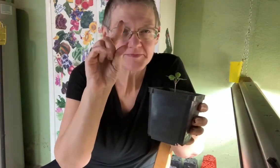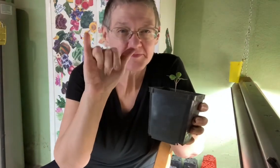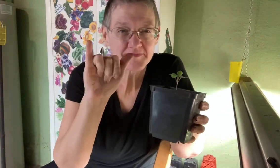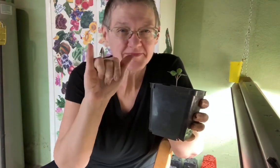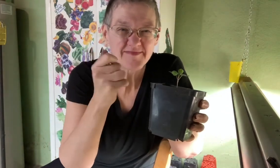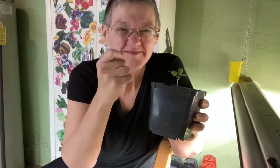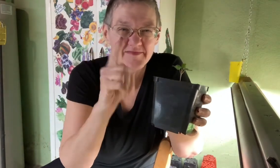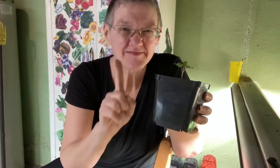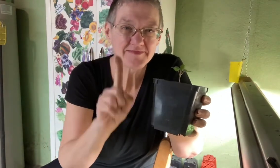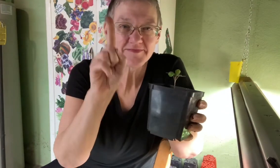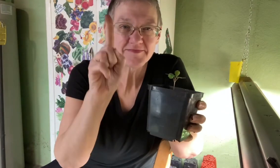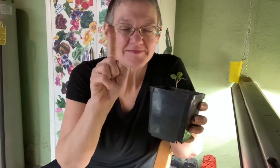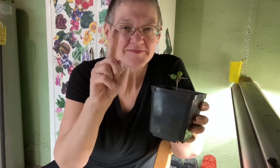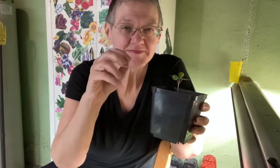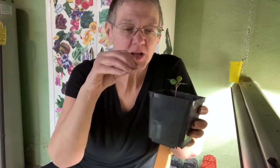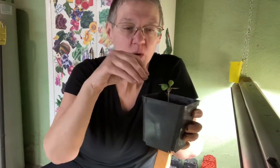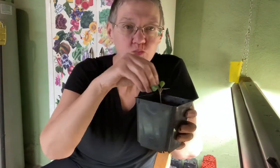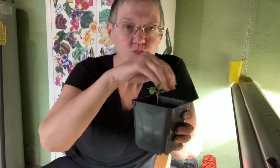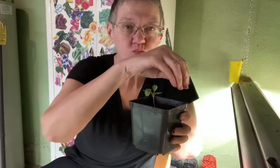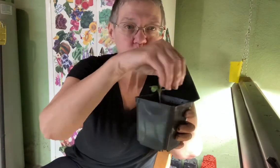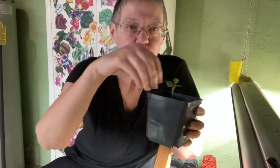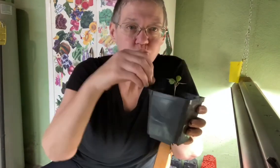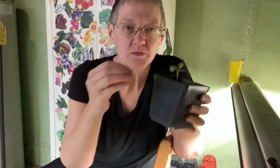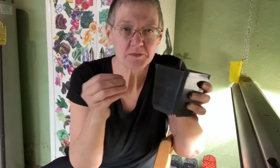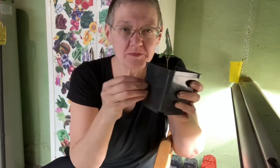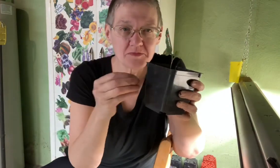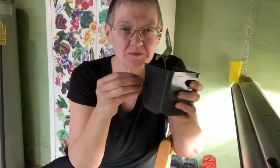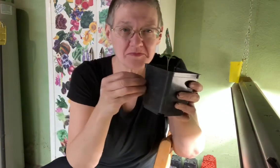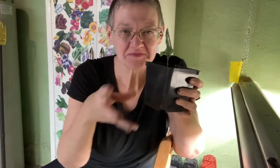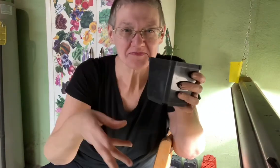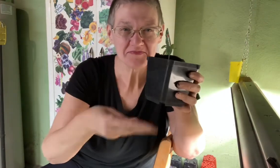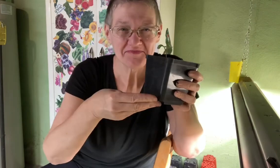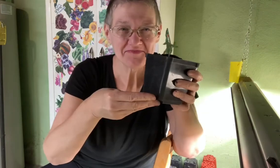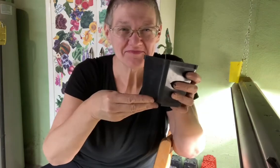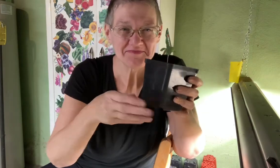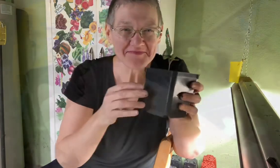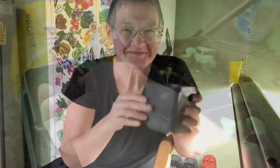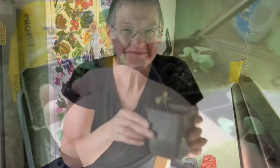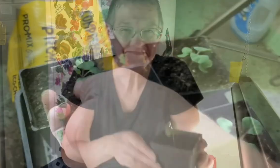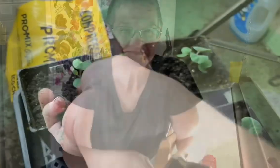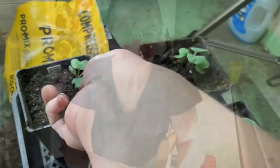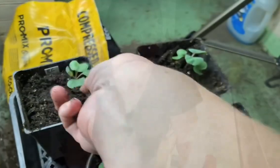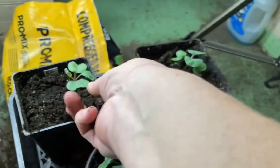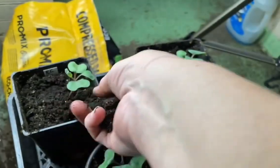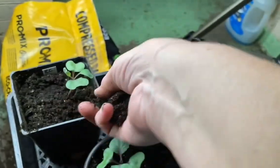Now they've gotten a little bit leggy, so we're going to put some more soil up around the stem.